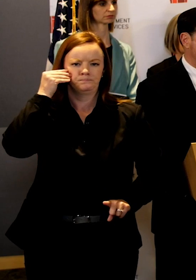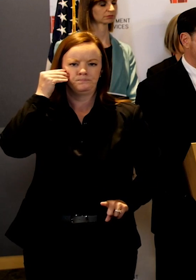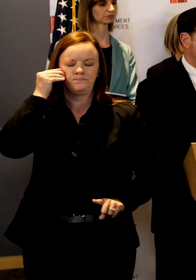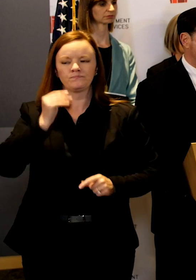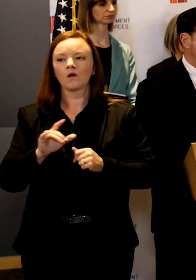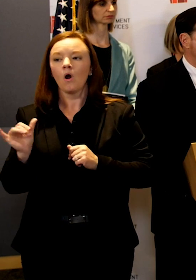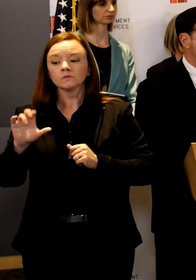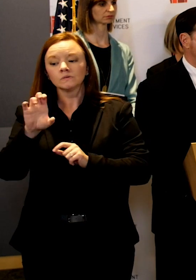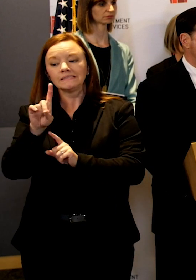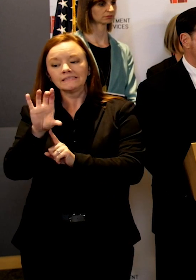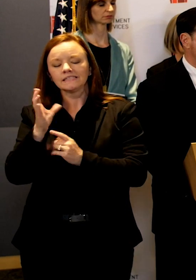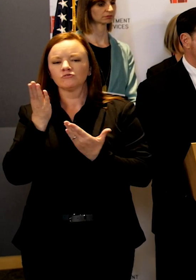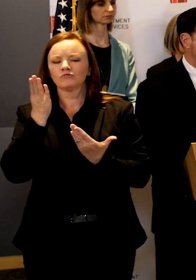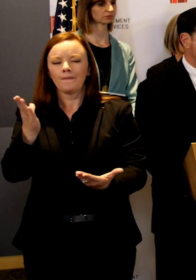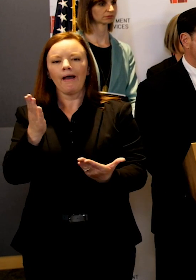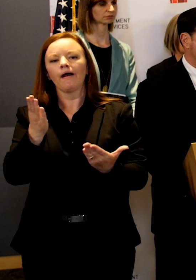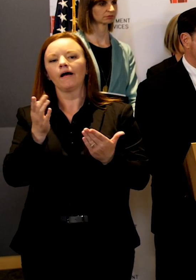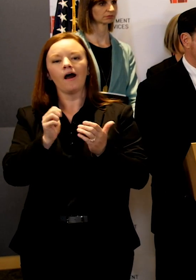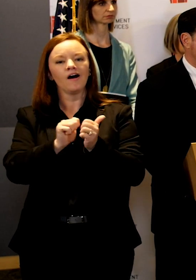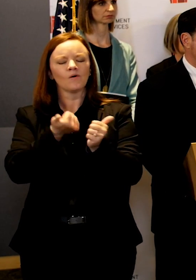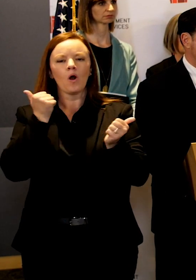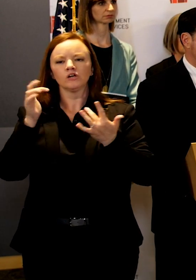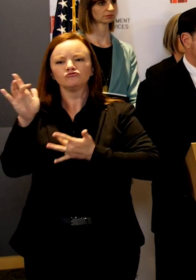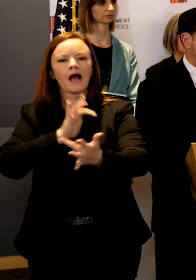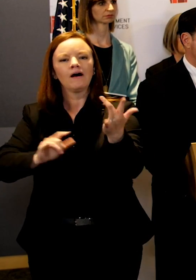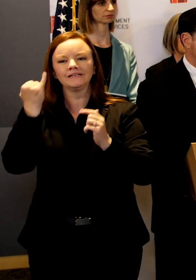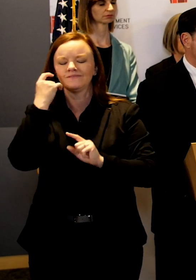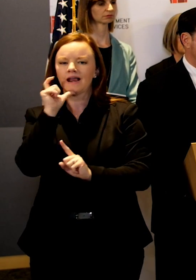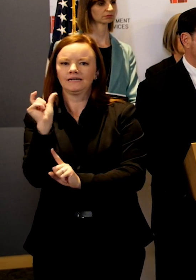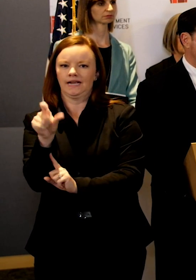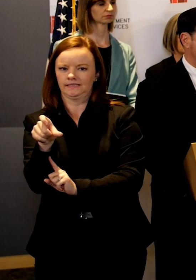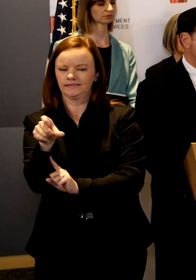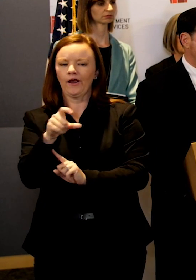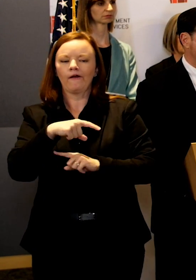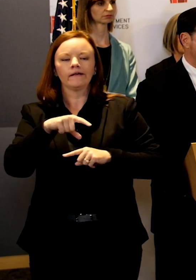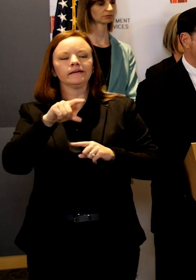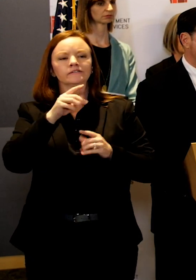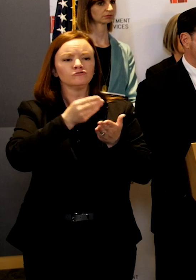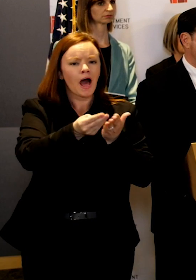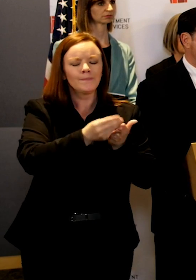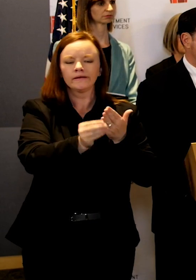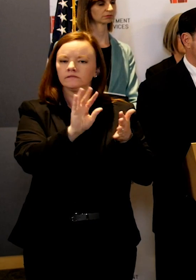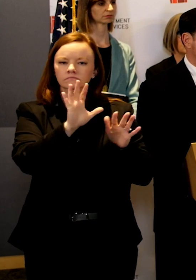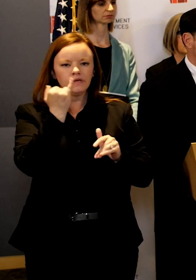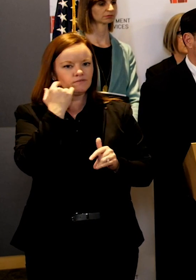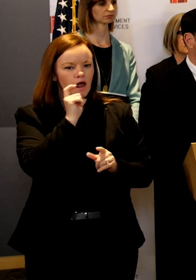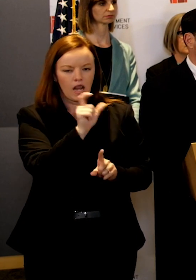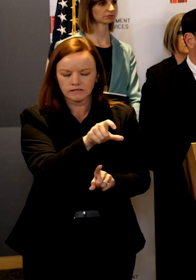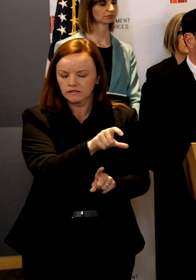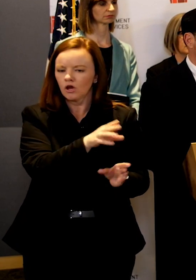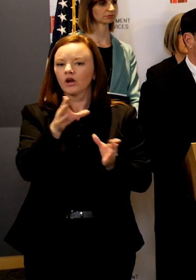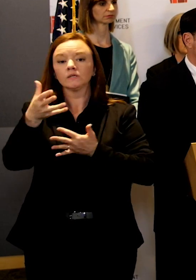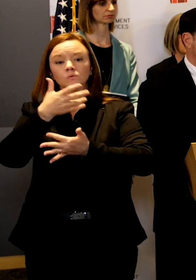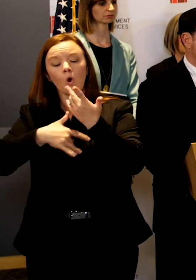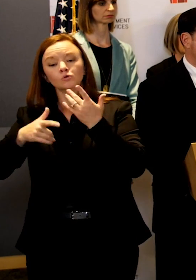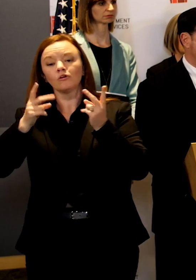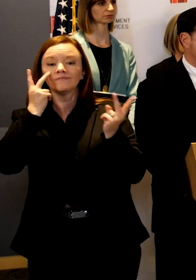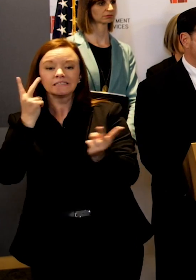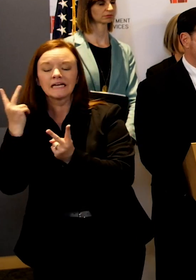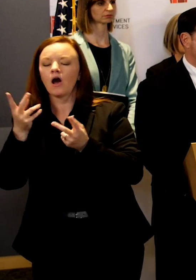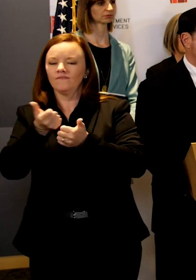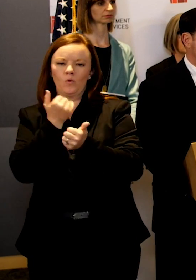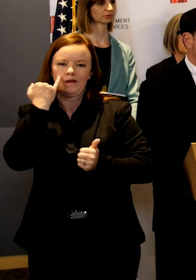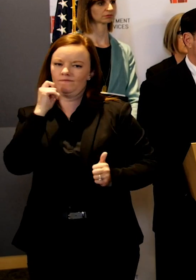avoiding discretionary travel, shopping trips, and social visits. We are currently reviewing this as this comes down, and we'll